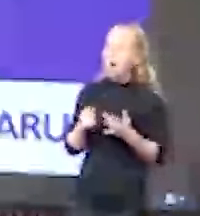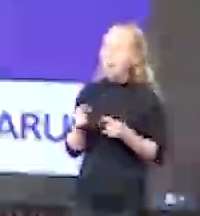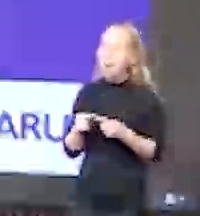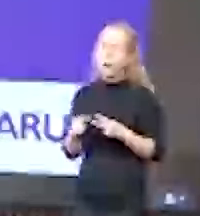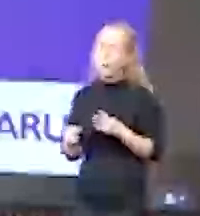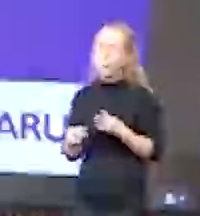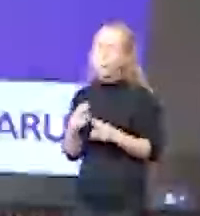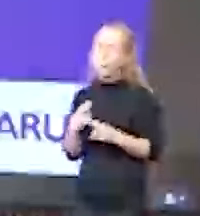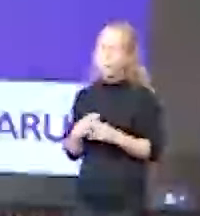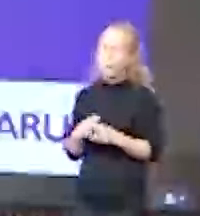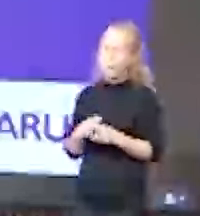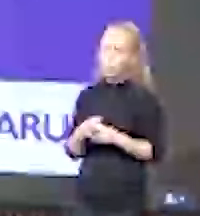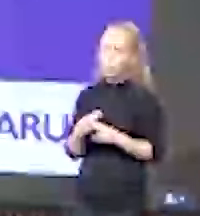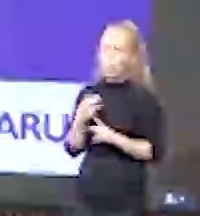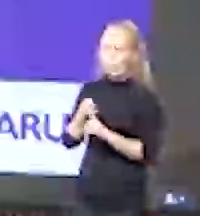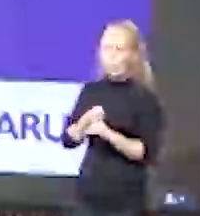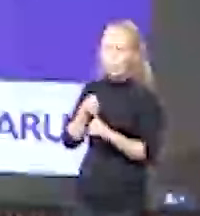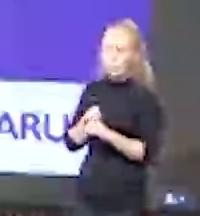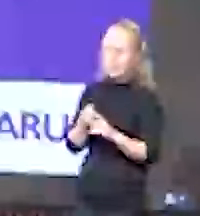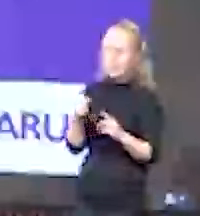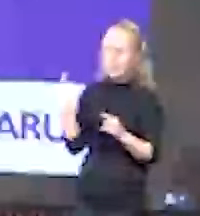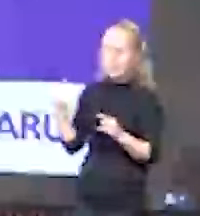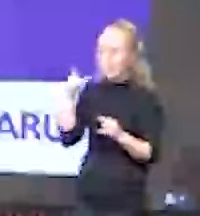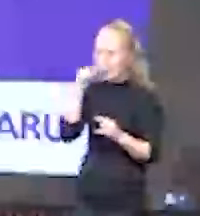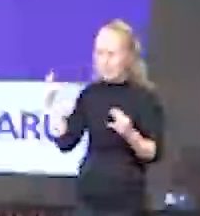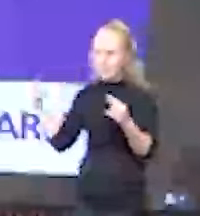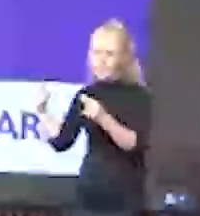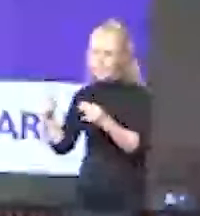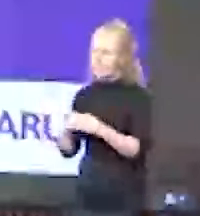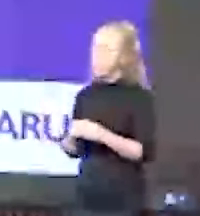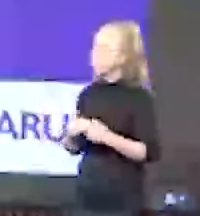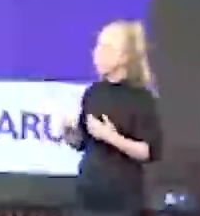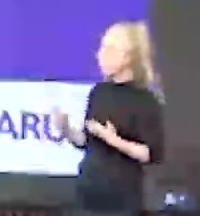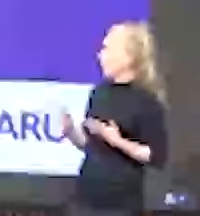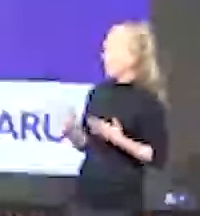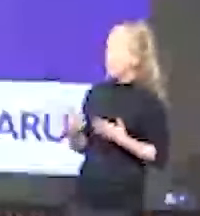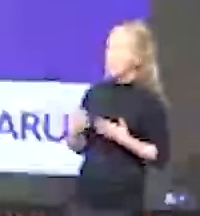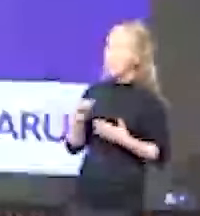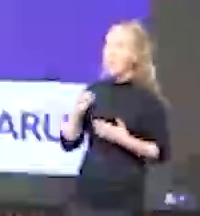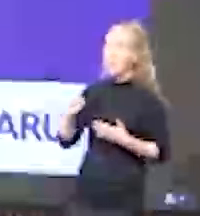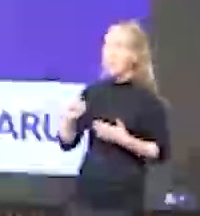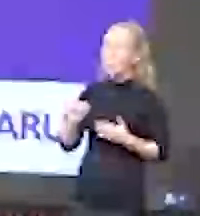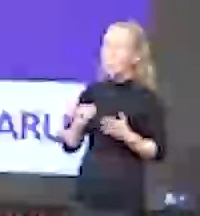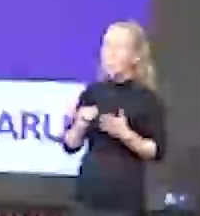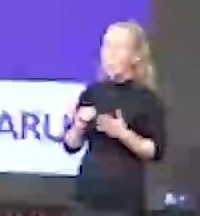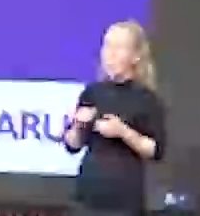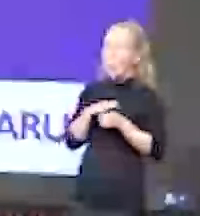local connections to local members of parliament are really important. And you shouldn't